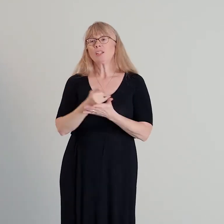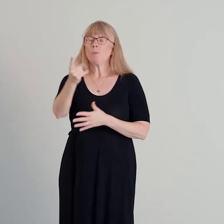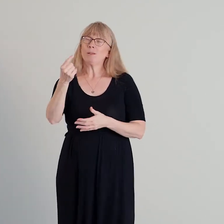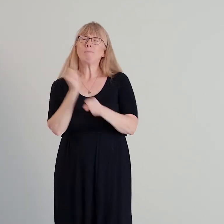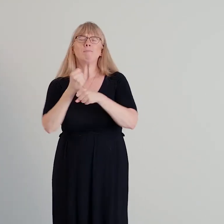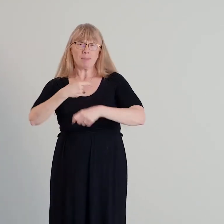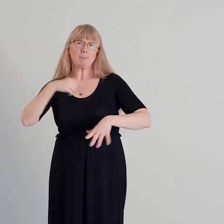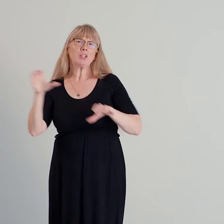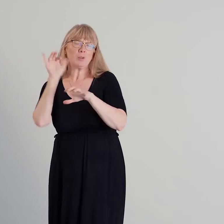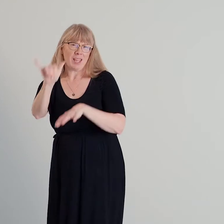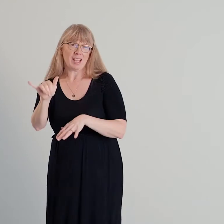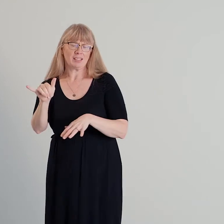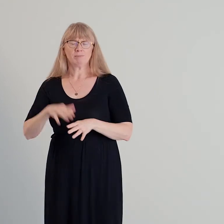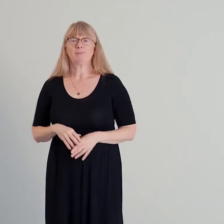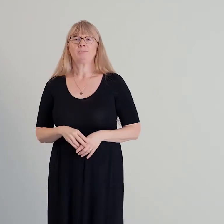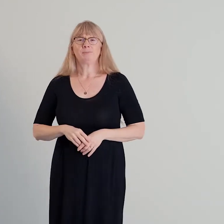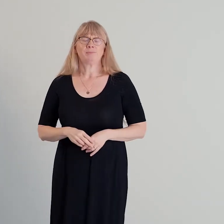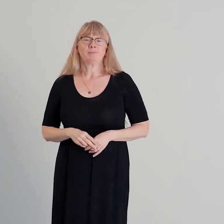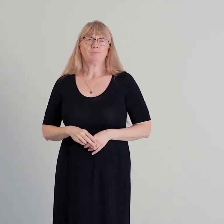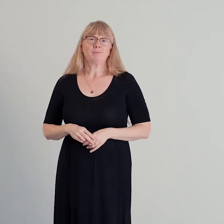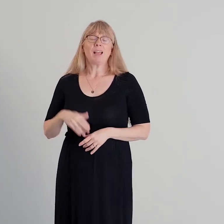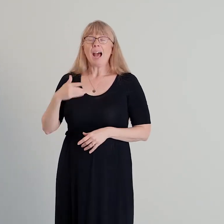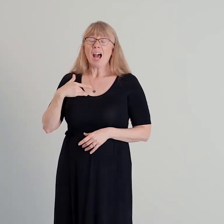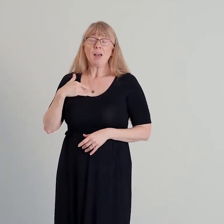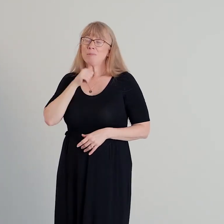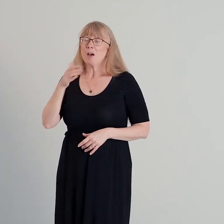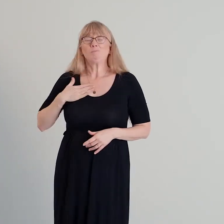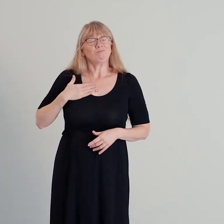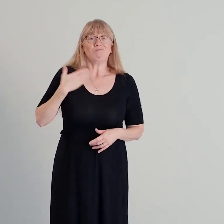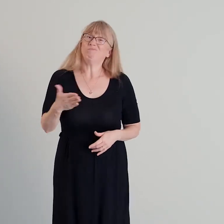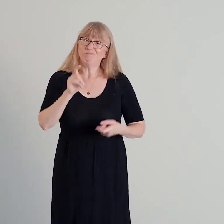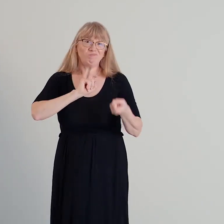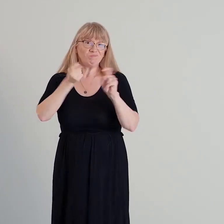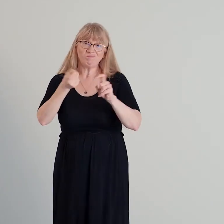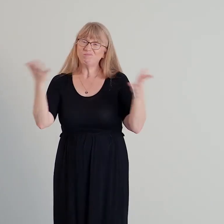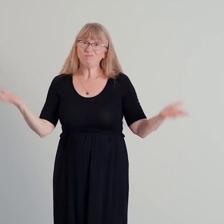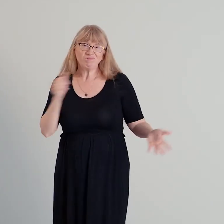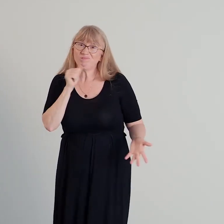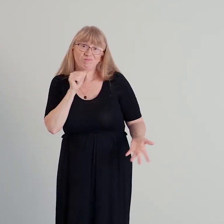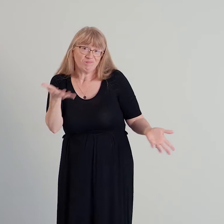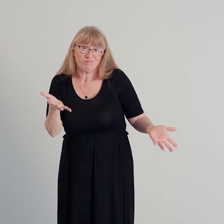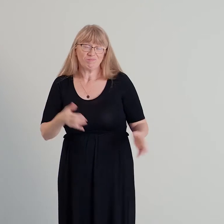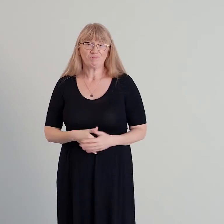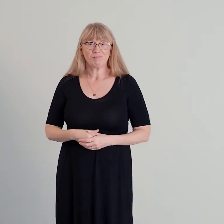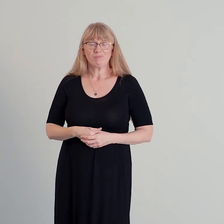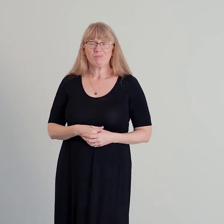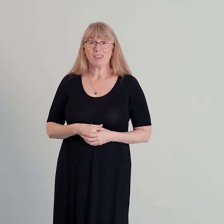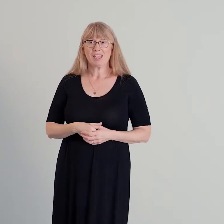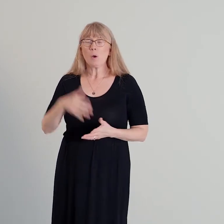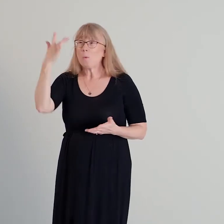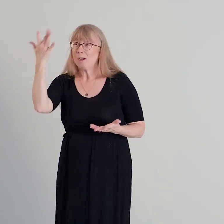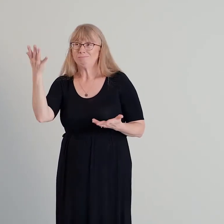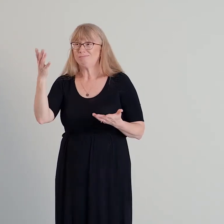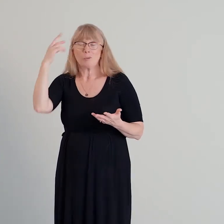me to do something or caused me to do something. And so I'm not willing to change because of